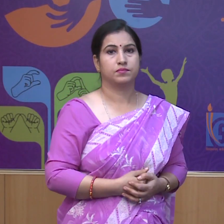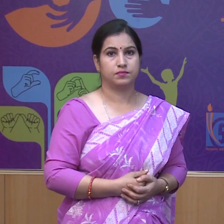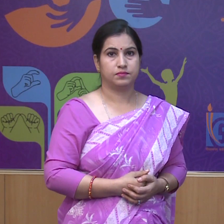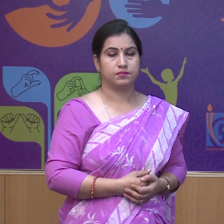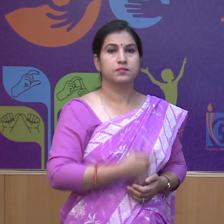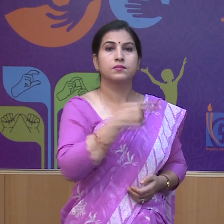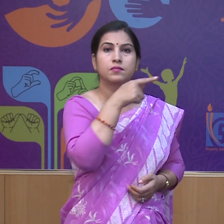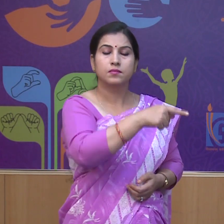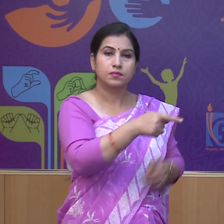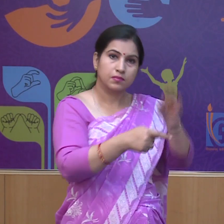was